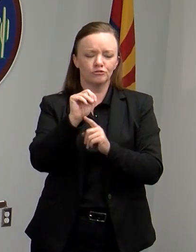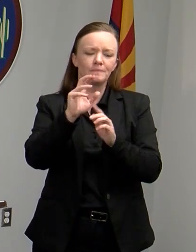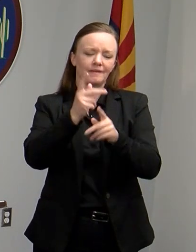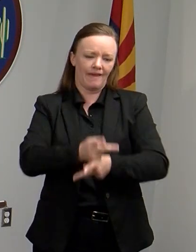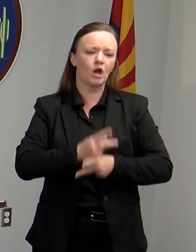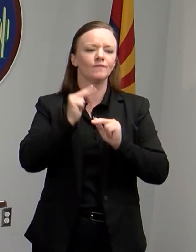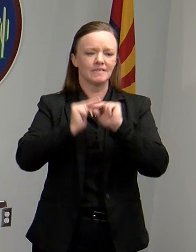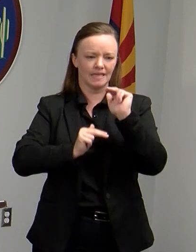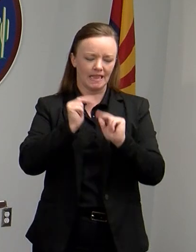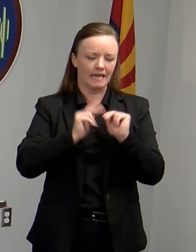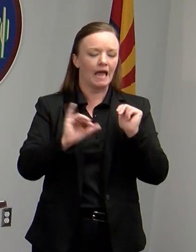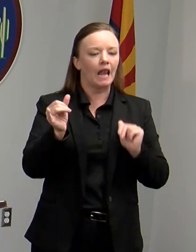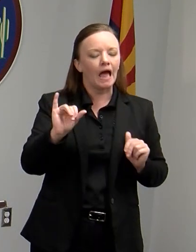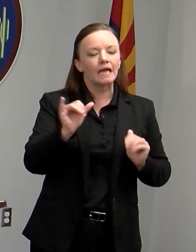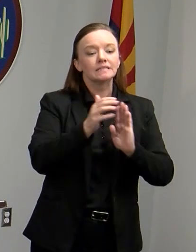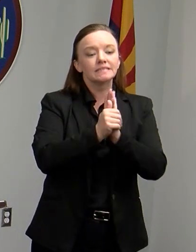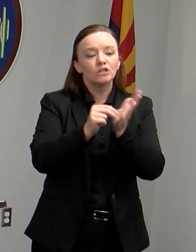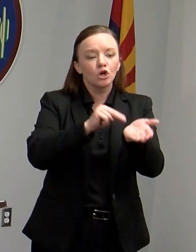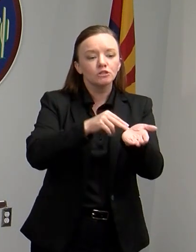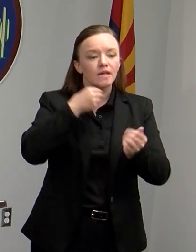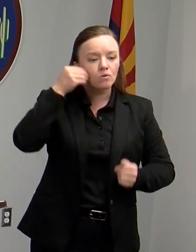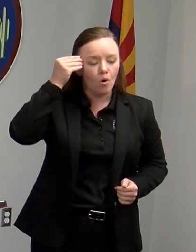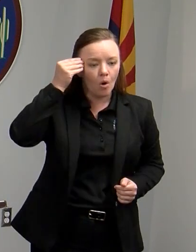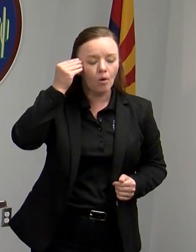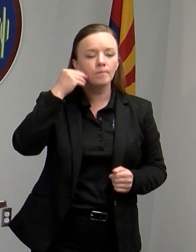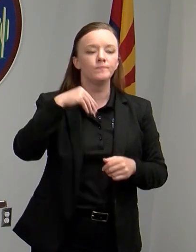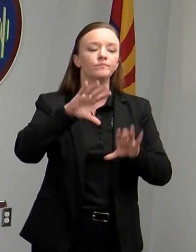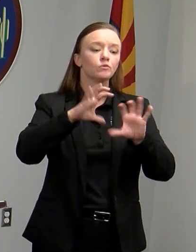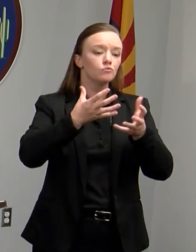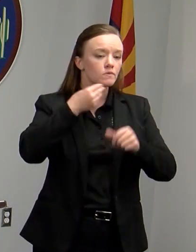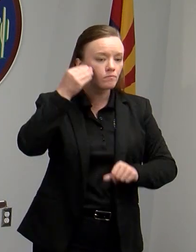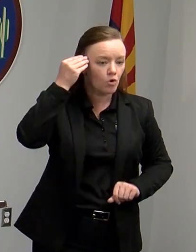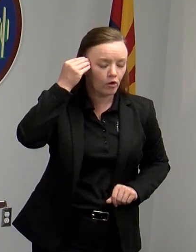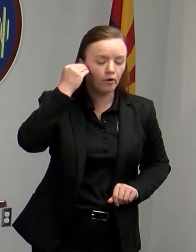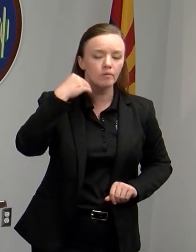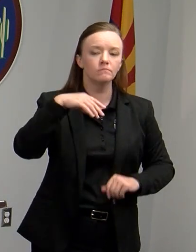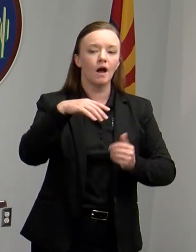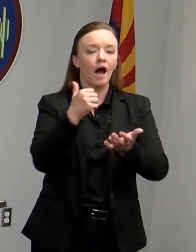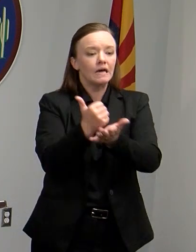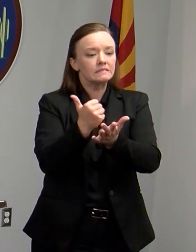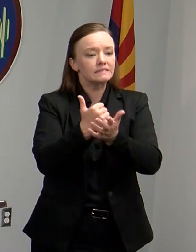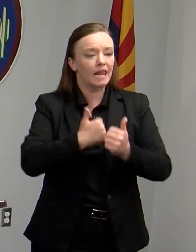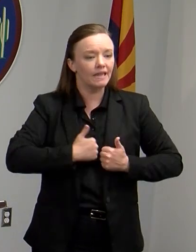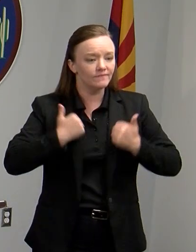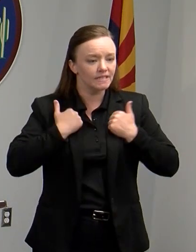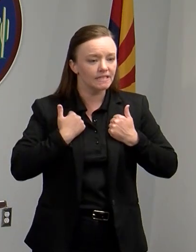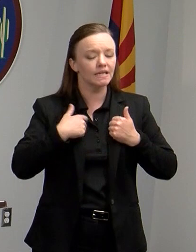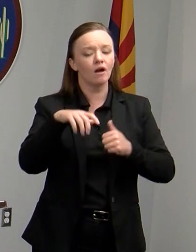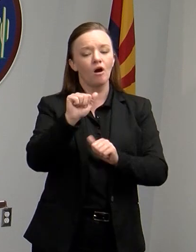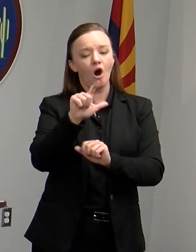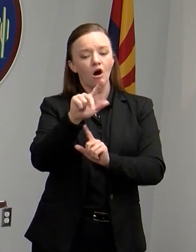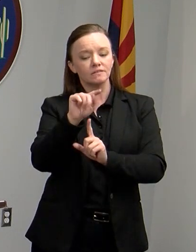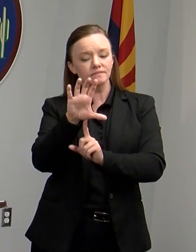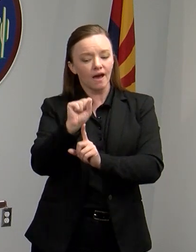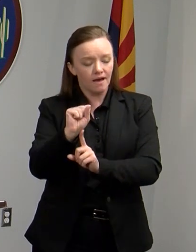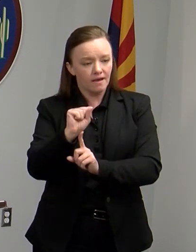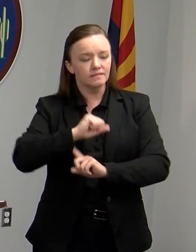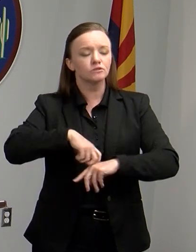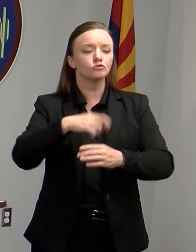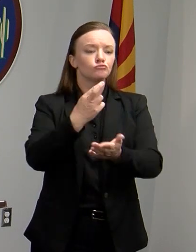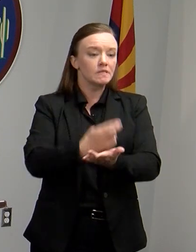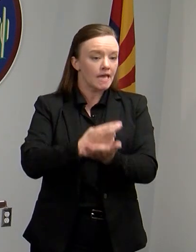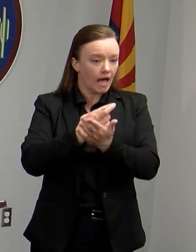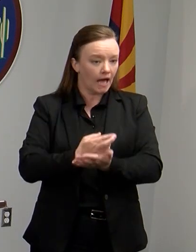includes skilled nursing facilities, nursing homes, group homes, assisted living, all-techs, and